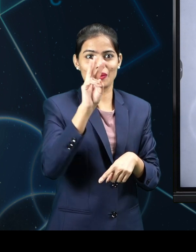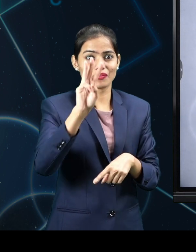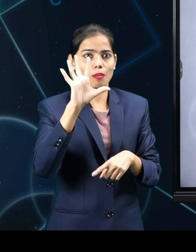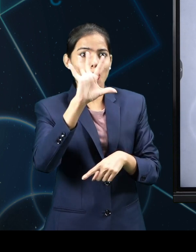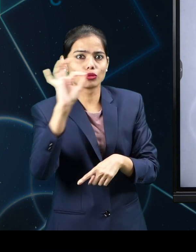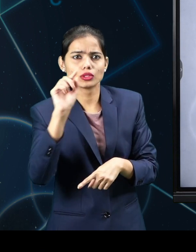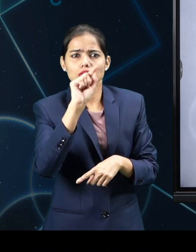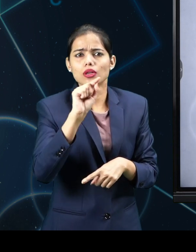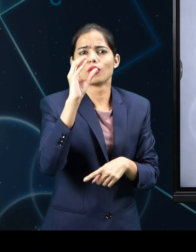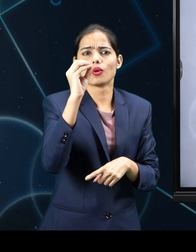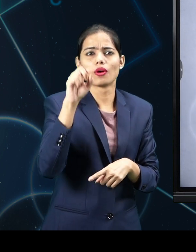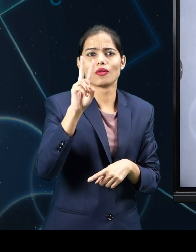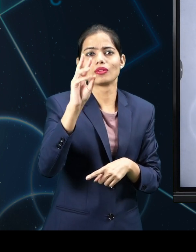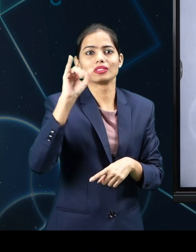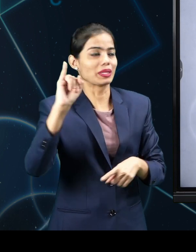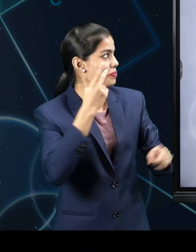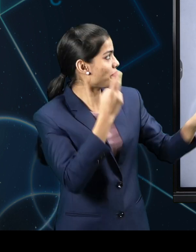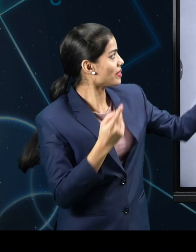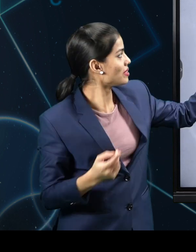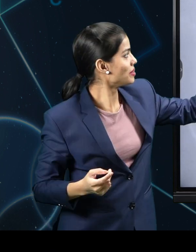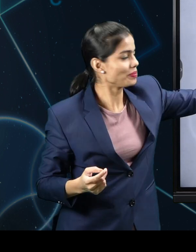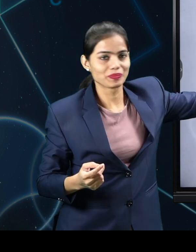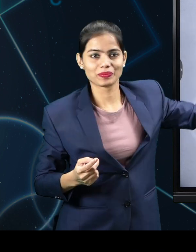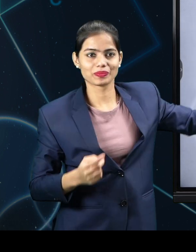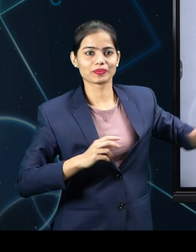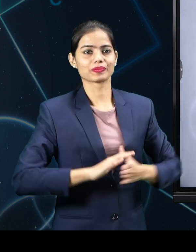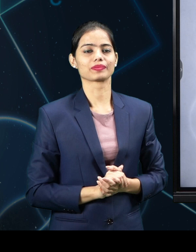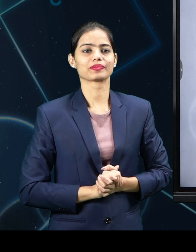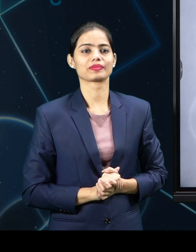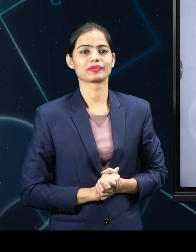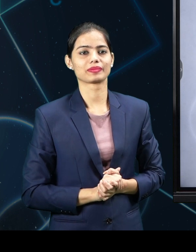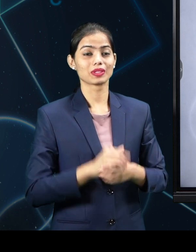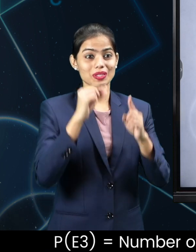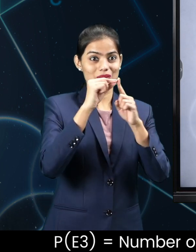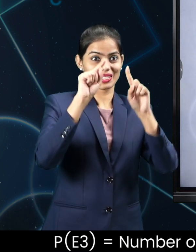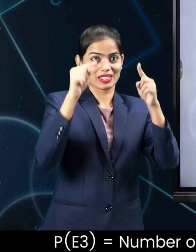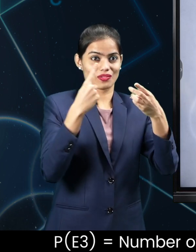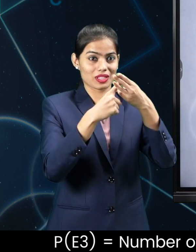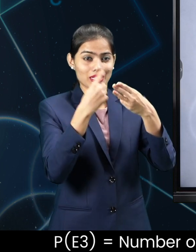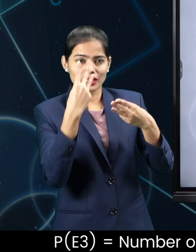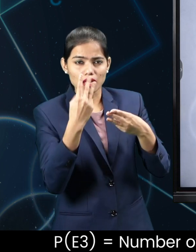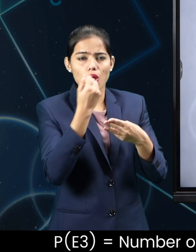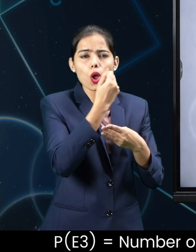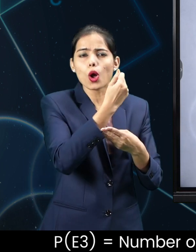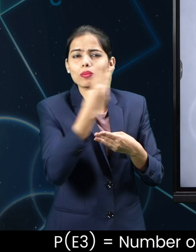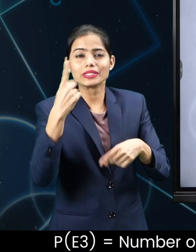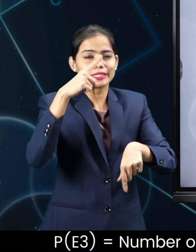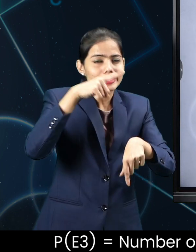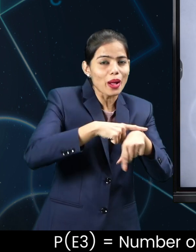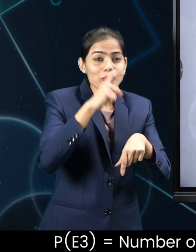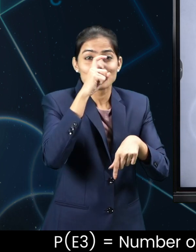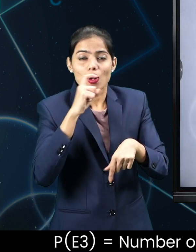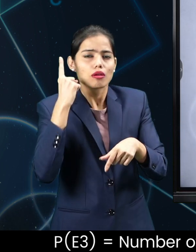spins is equal to 103 divided by 500 is equal to 0.206. P of E3 is equal to number